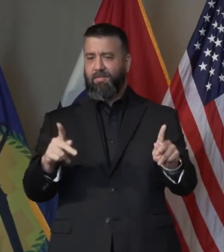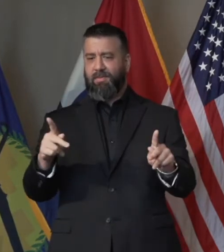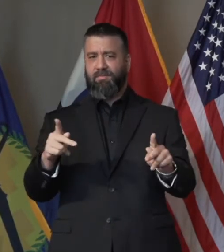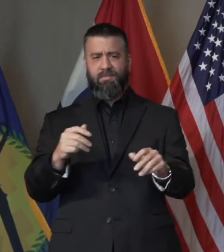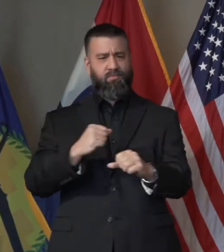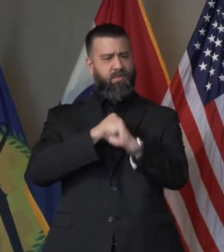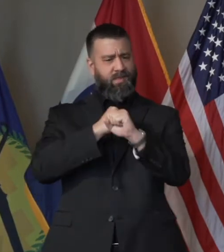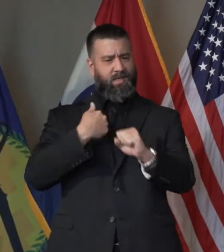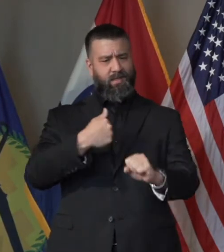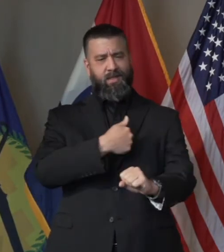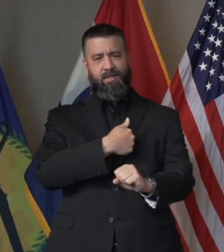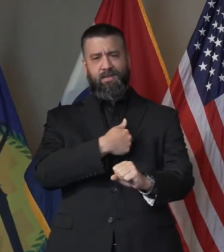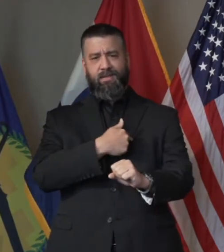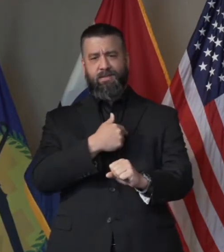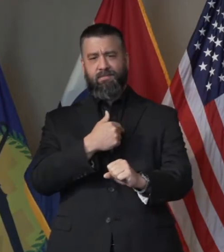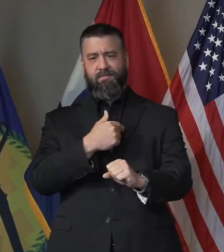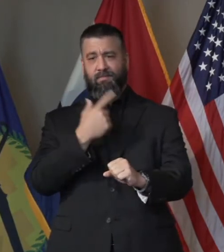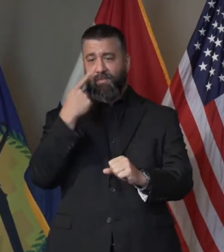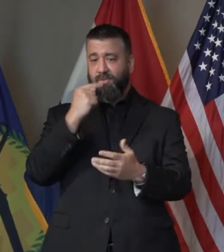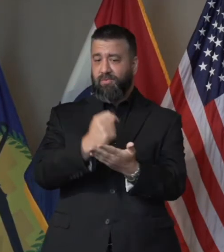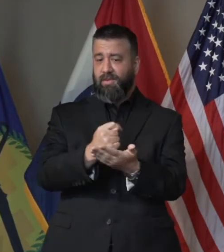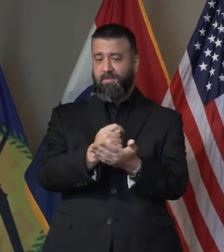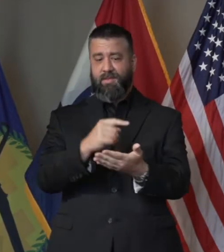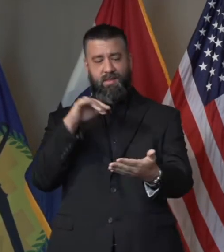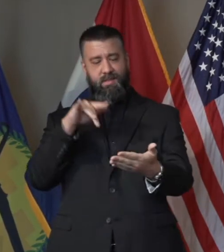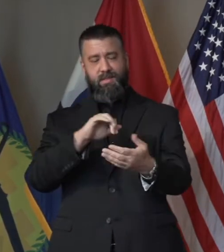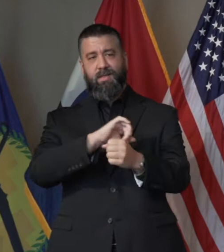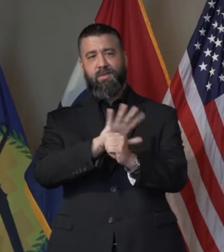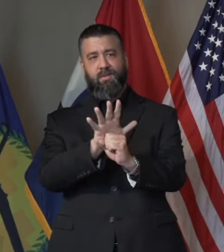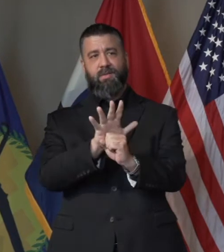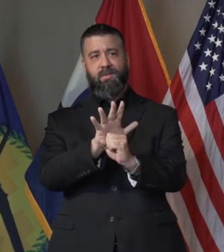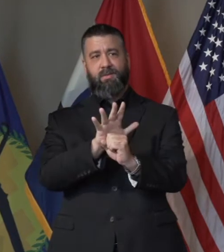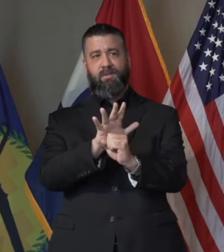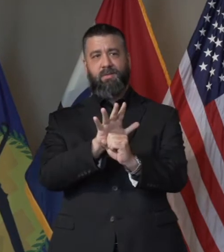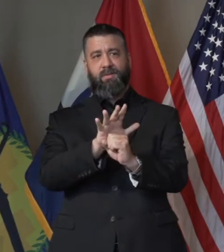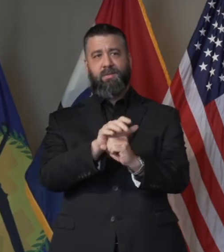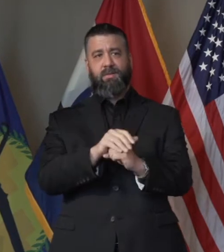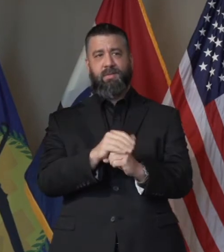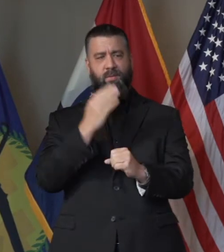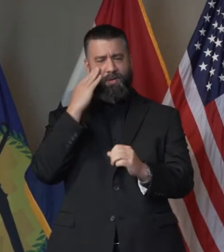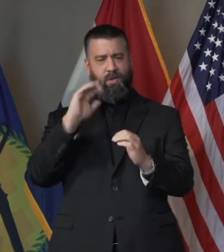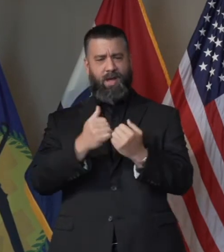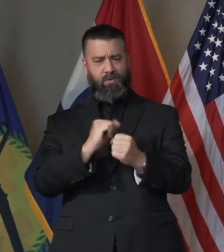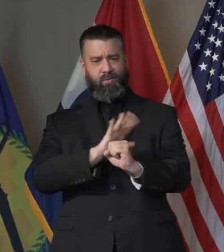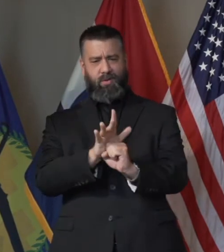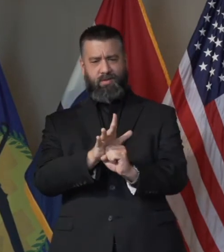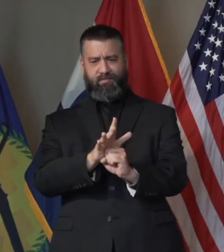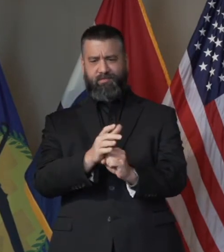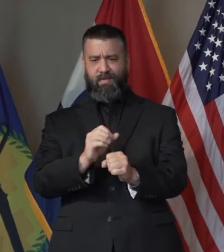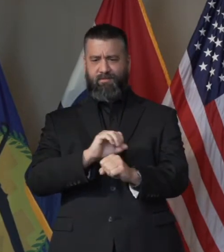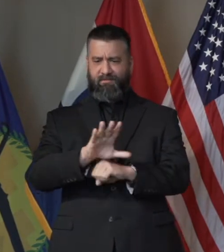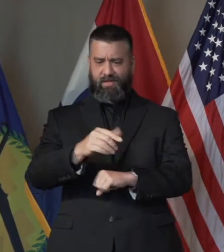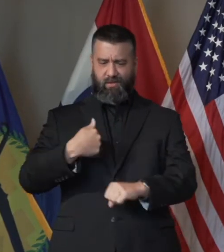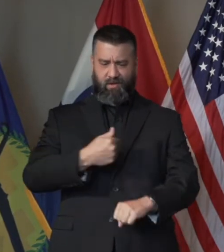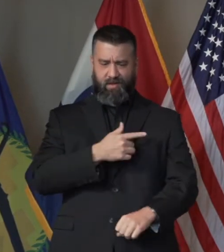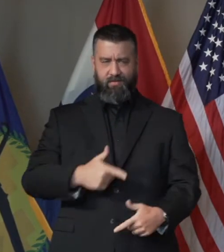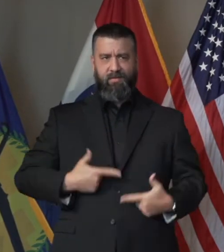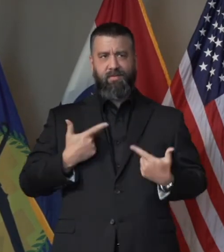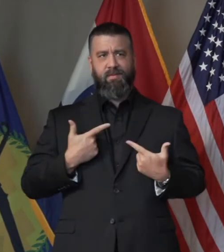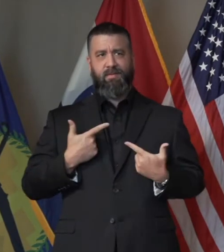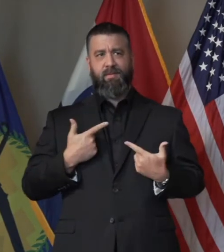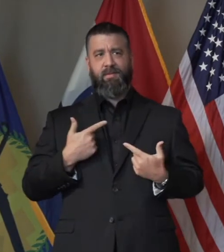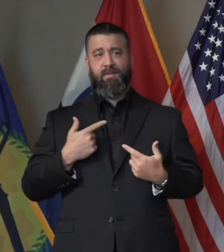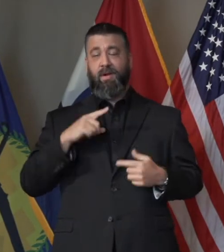with treatment, but studying the virus so we know more about its spread and its long-term impact on our health. Our Department of Public